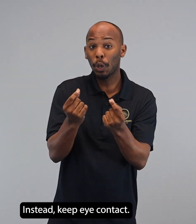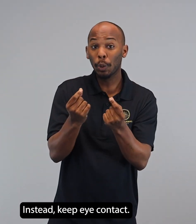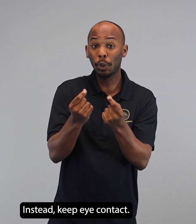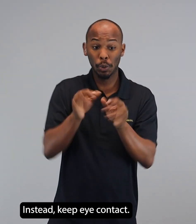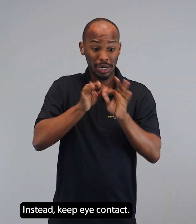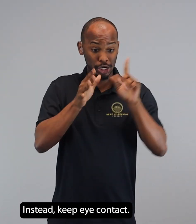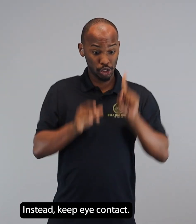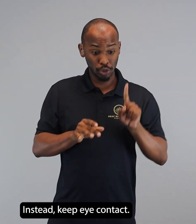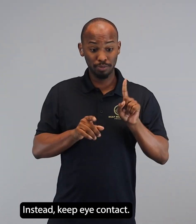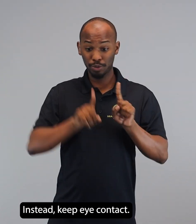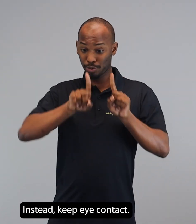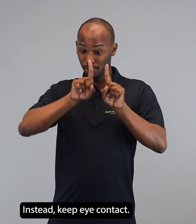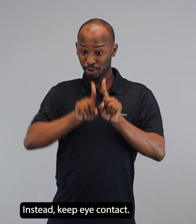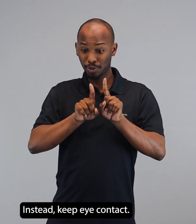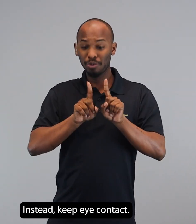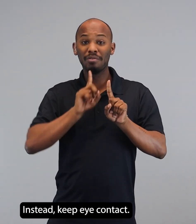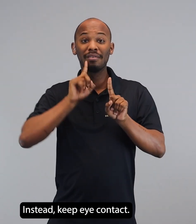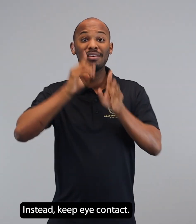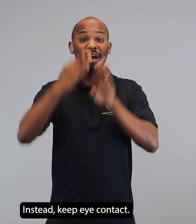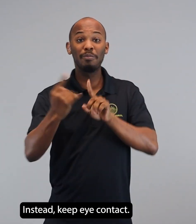Instead, keep eye contact